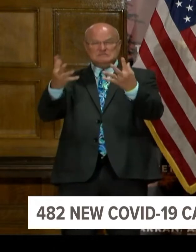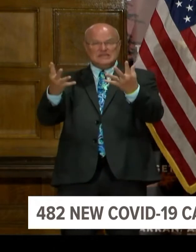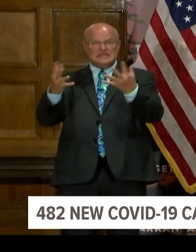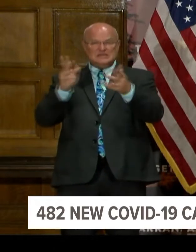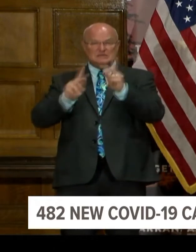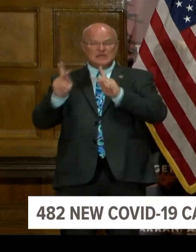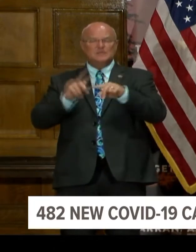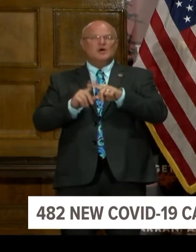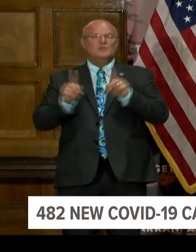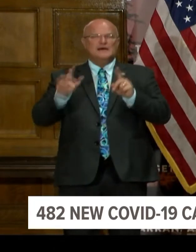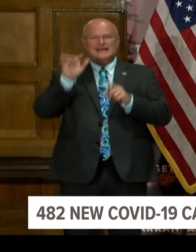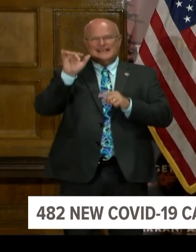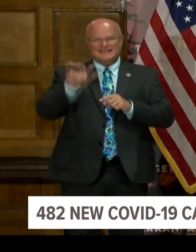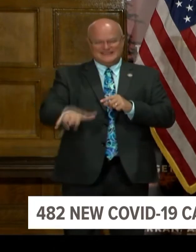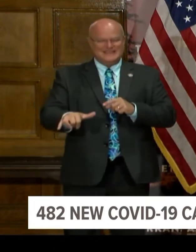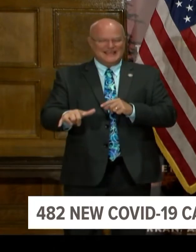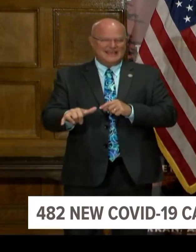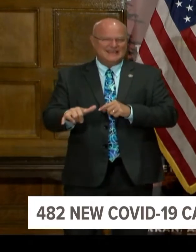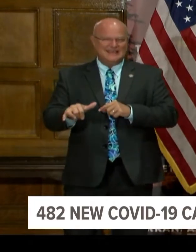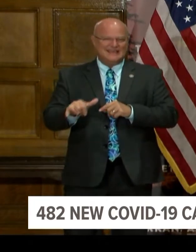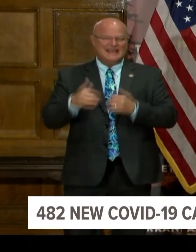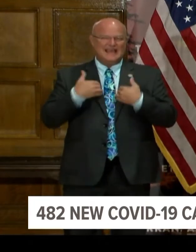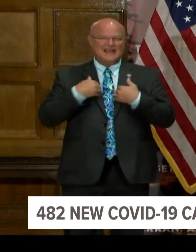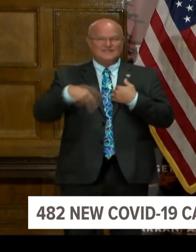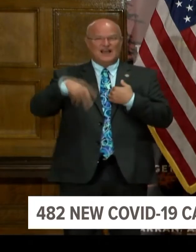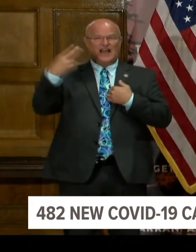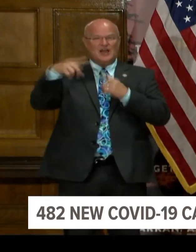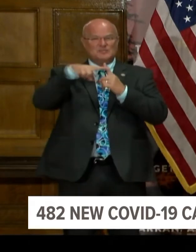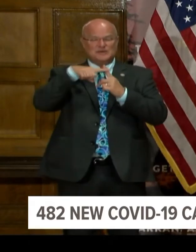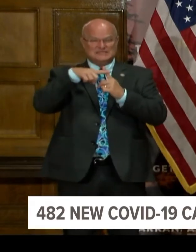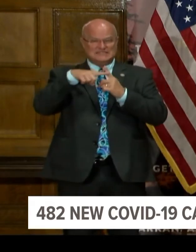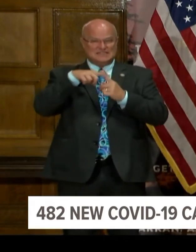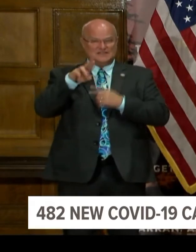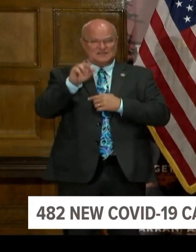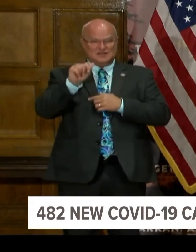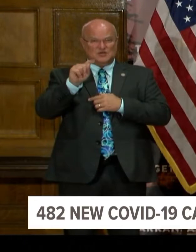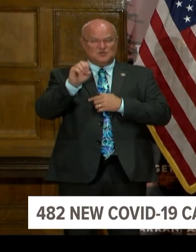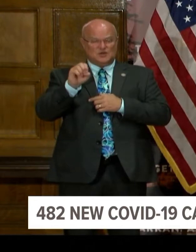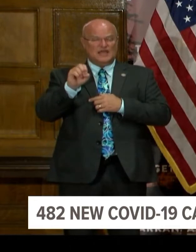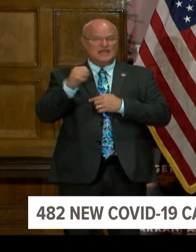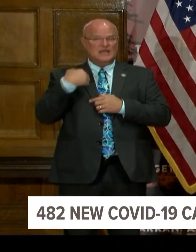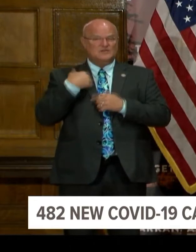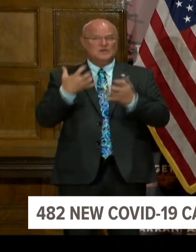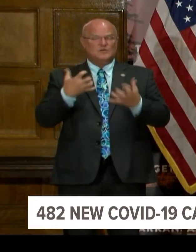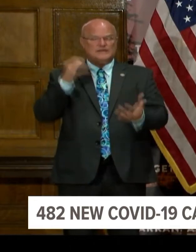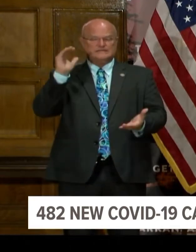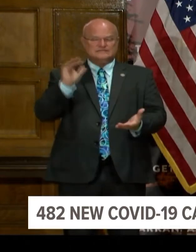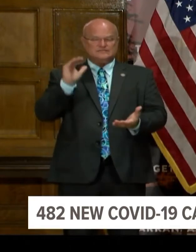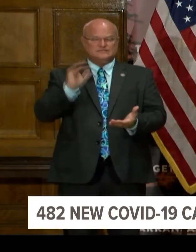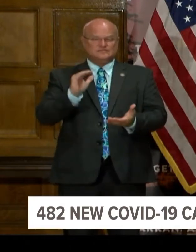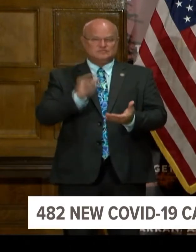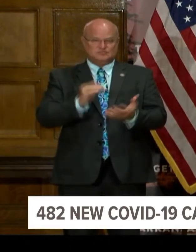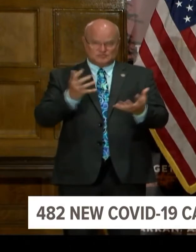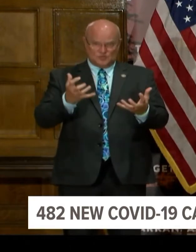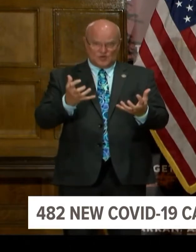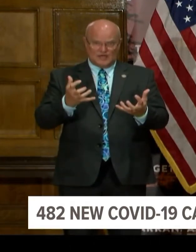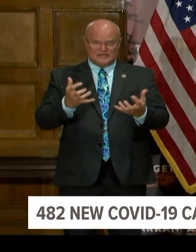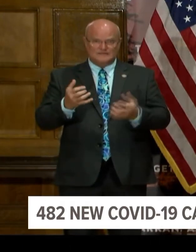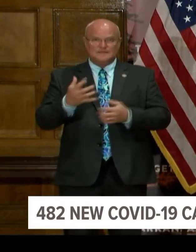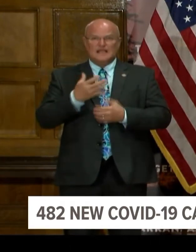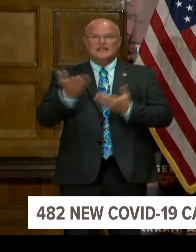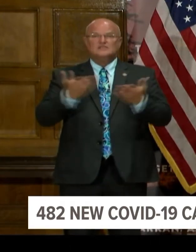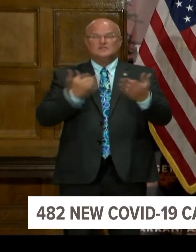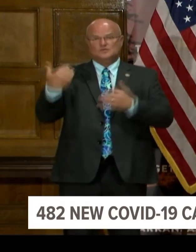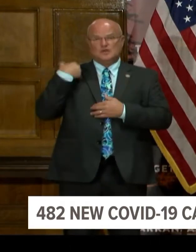but those are the ones, of course, that have a higher positivity rate that we want to be able to get that down. And it serves as